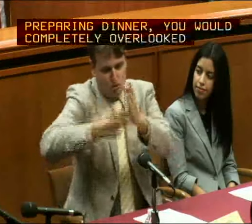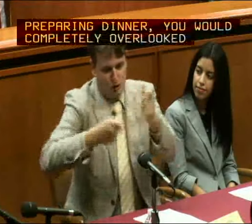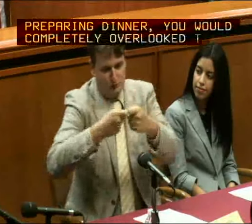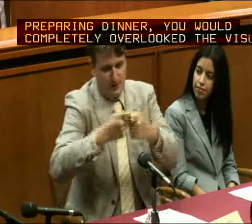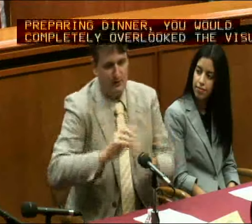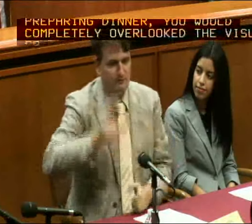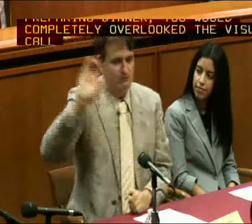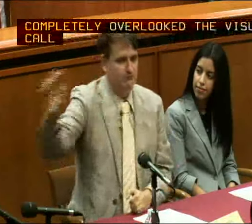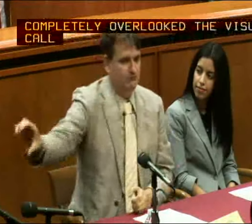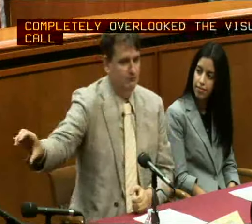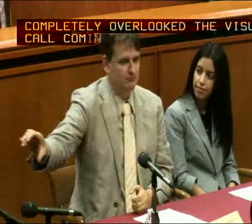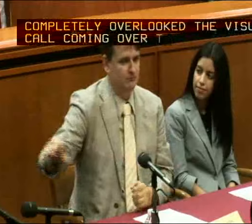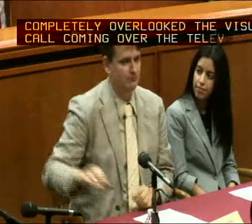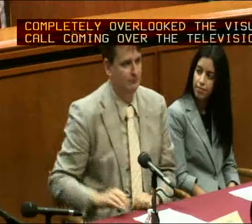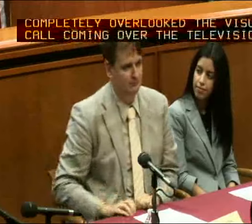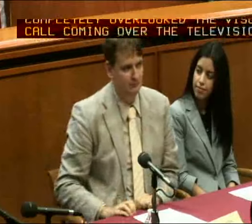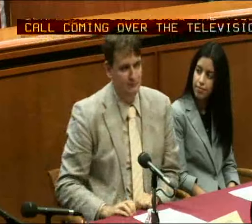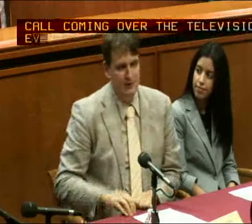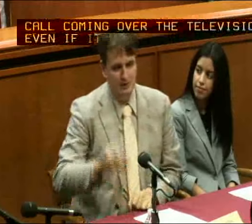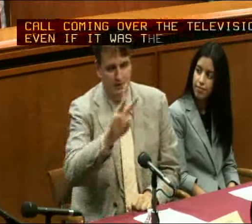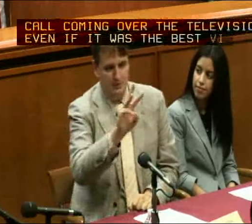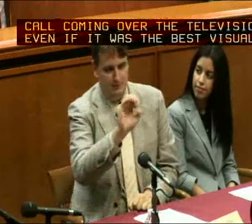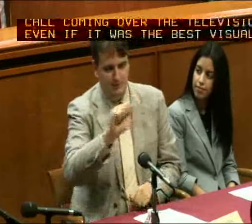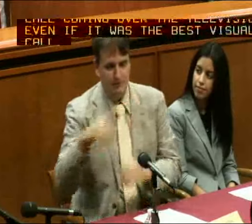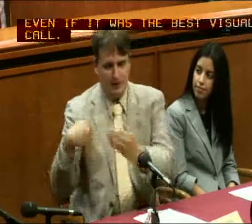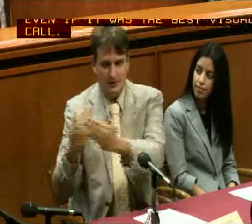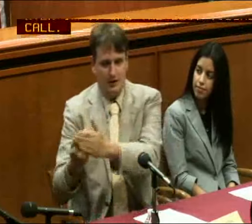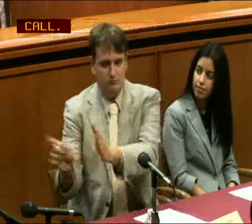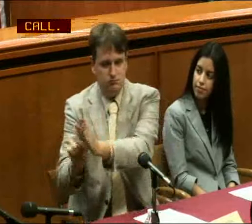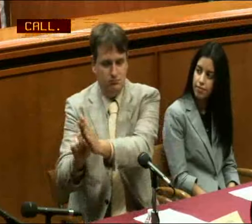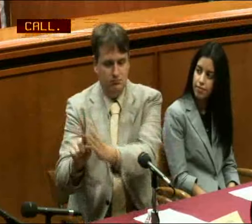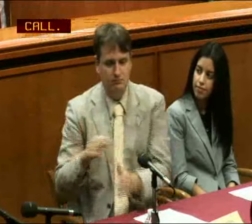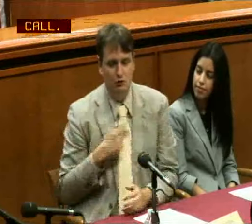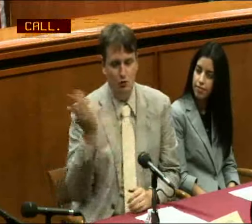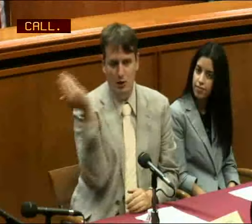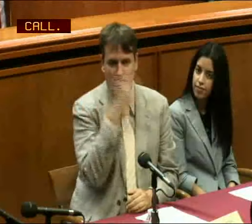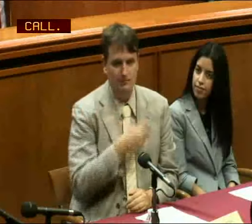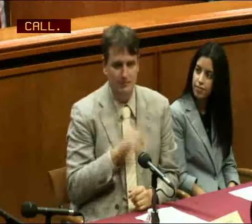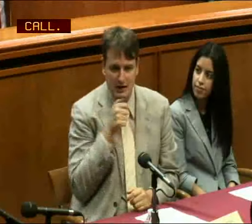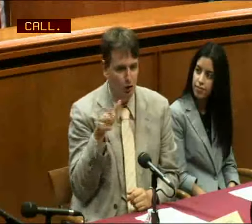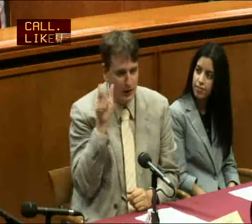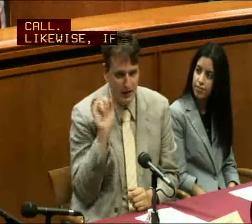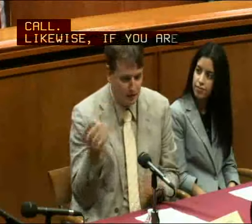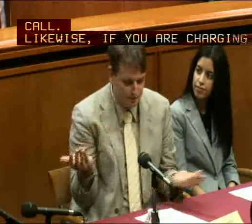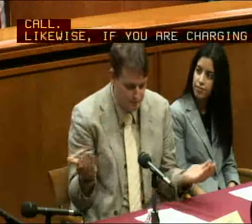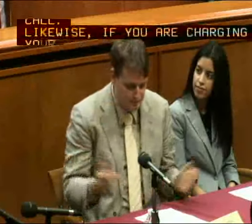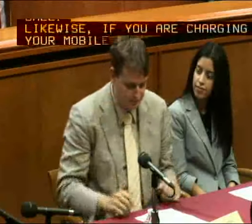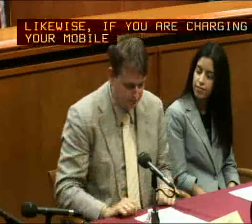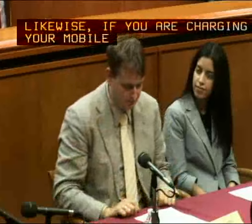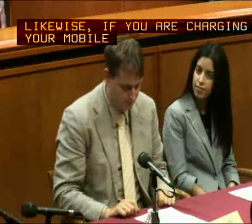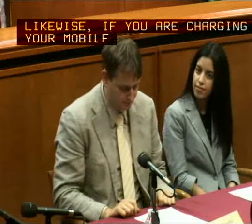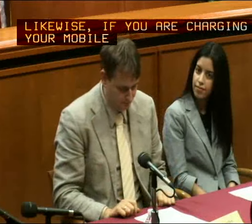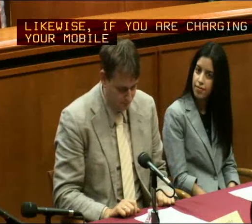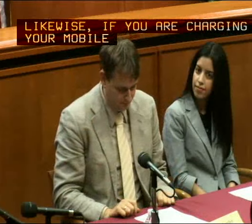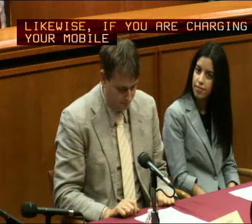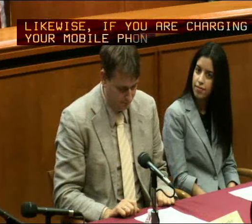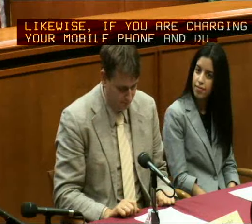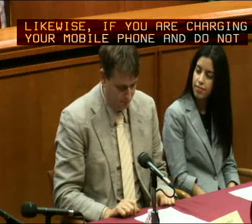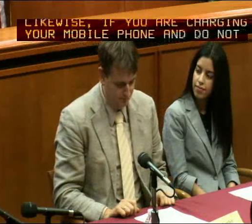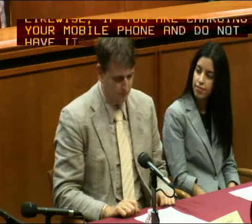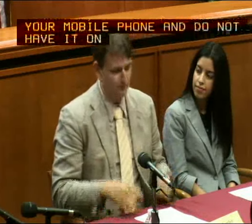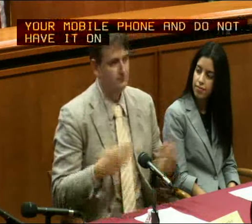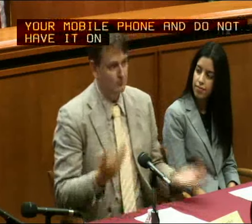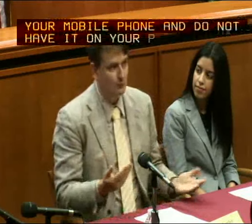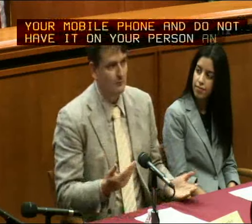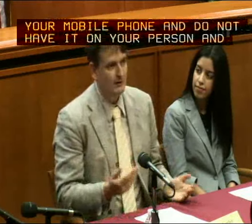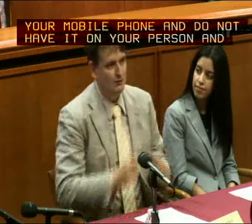Likewise, if you are charging your mobile phone and do not have it on your person, and an AWIA arrives, you will not be able to hear it